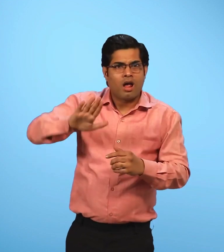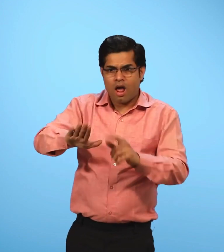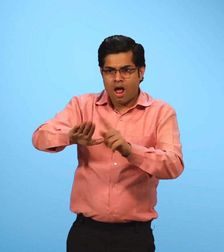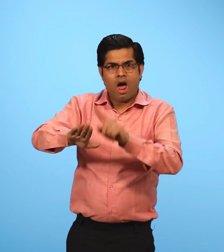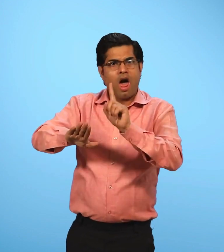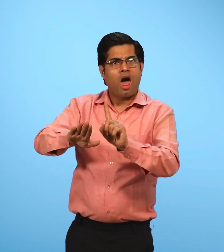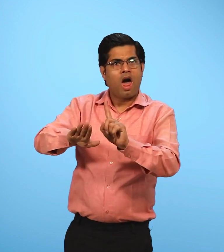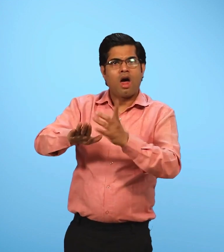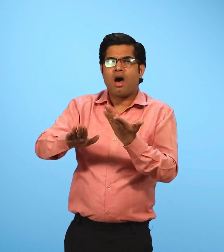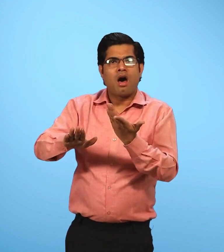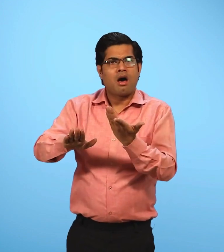I could not imagine